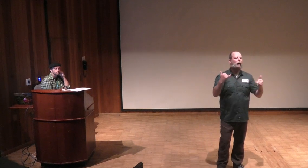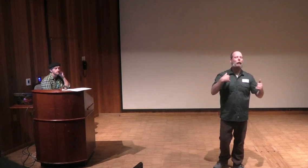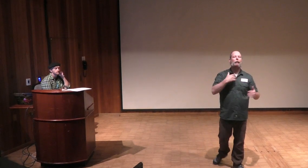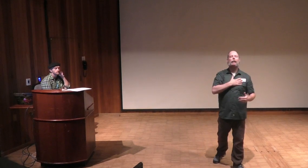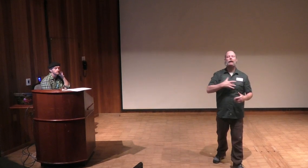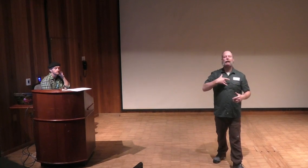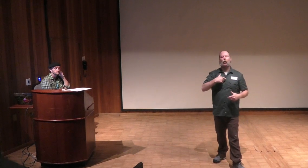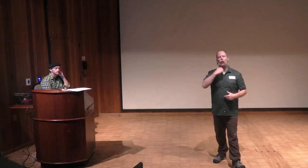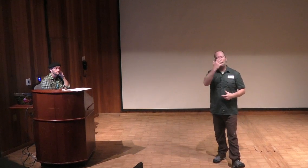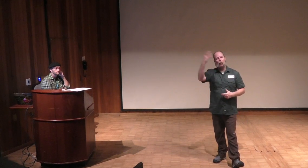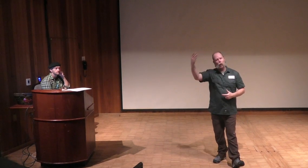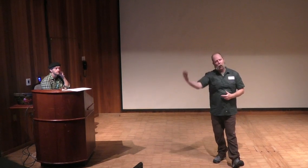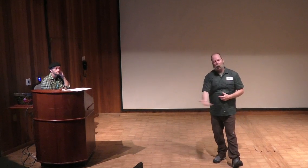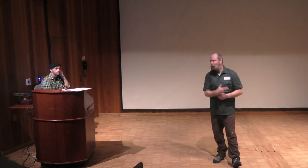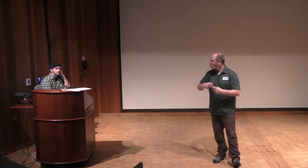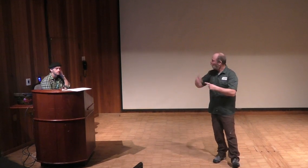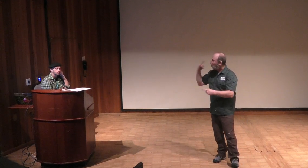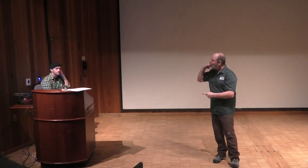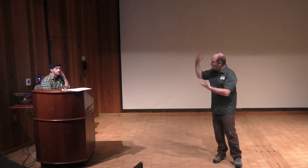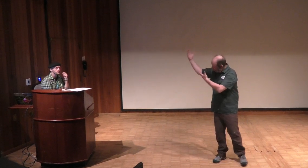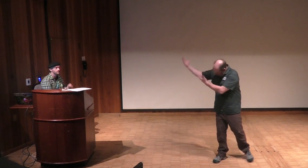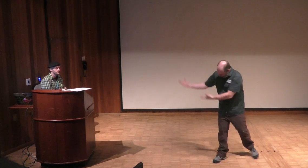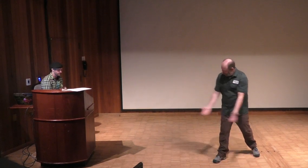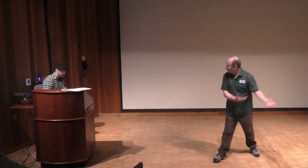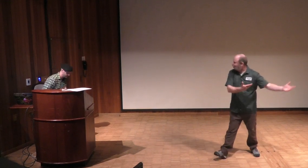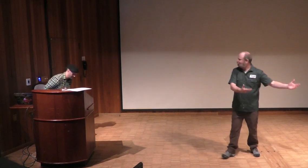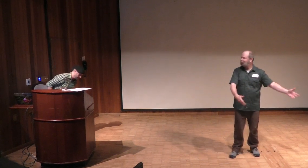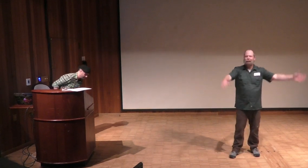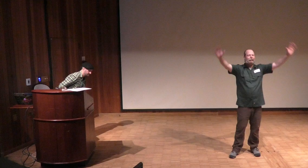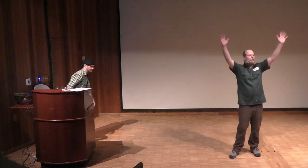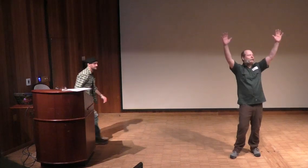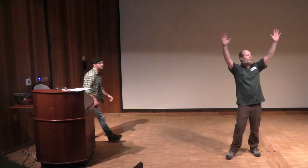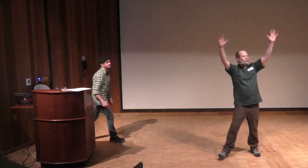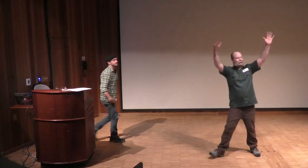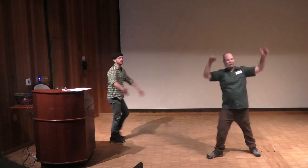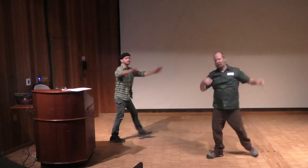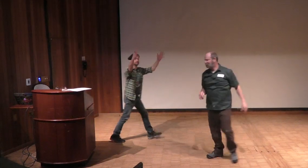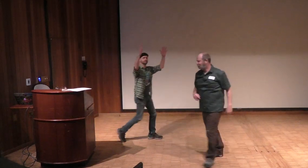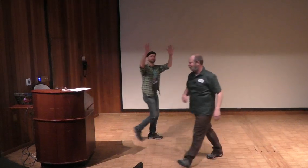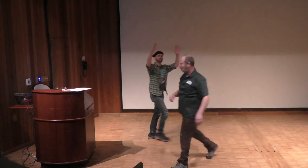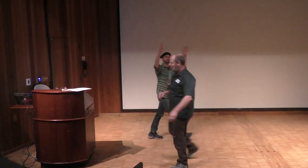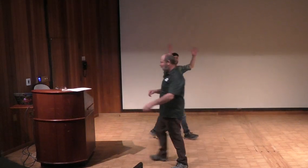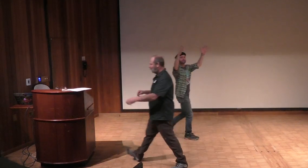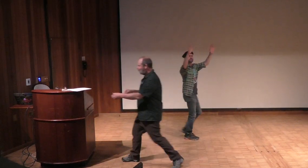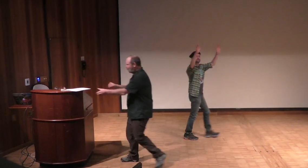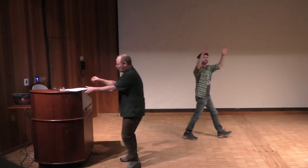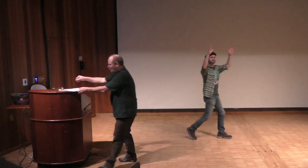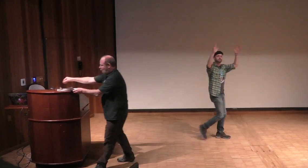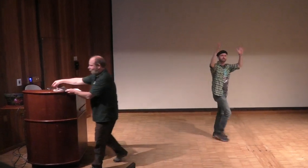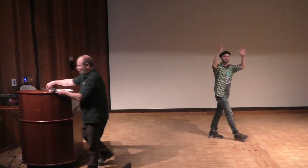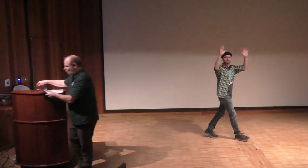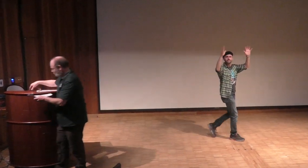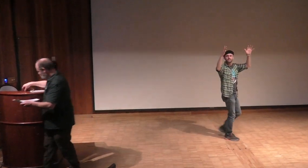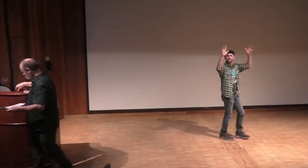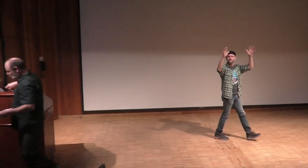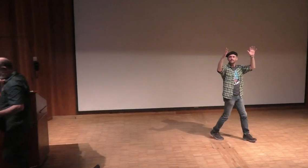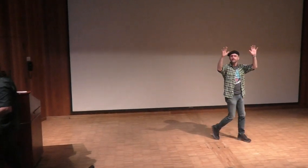Brindlebeast. So anyway, I want to welcome Ian and thank you. Ian's here. Let's give him a round of applause.